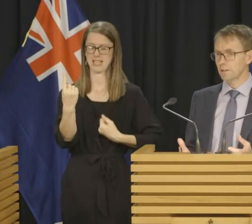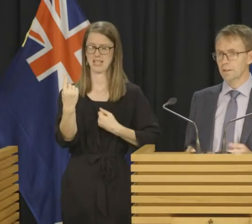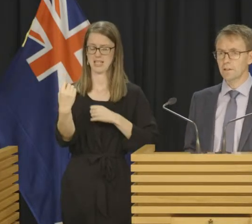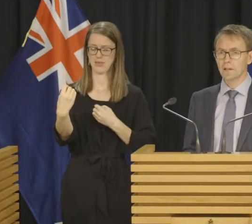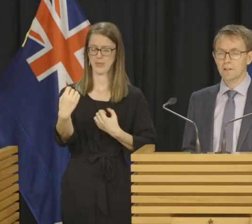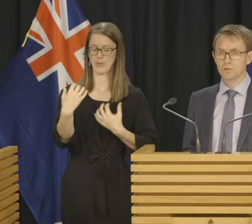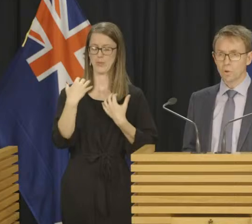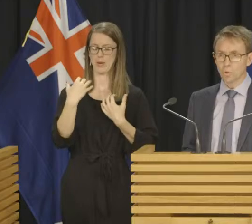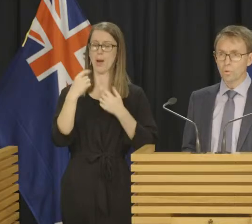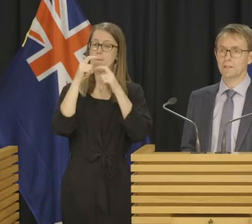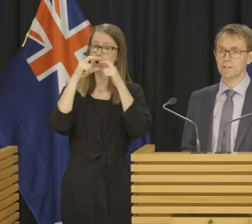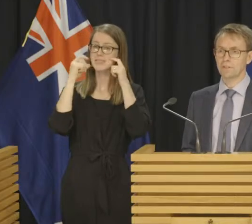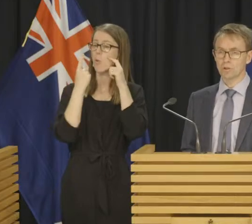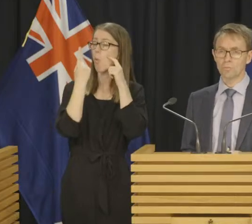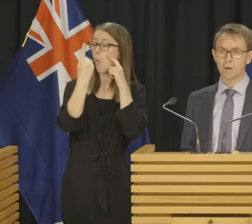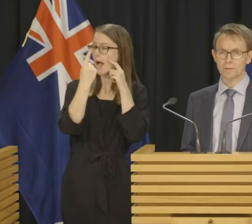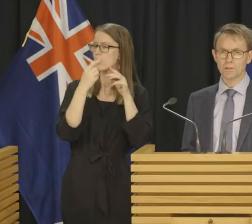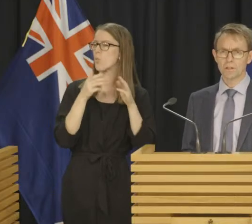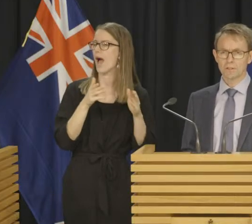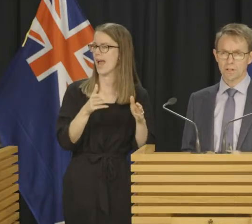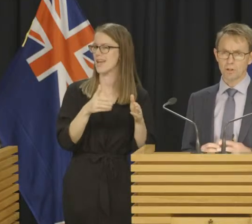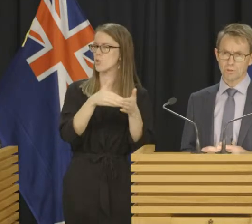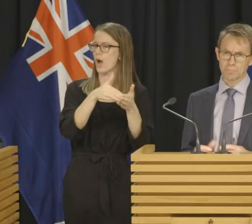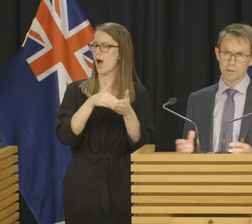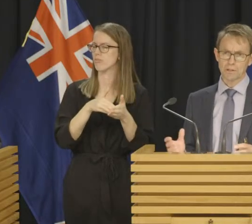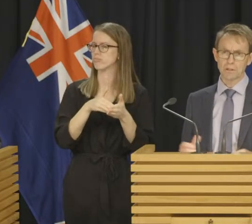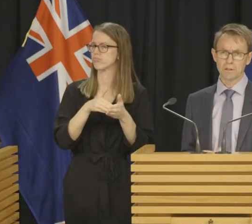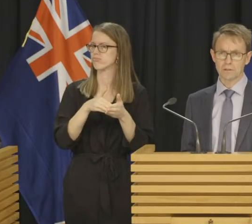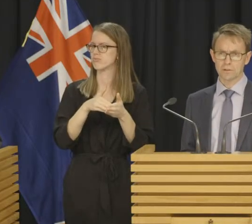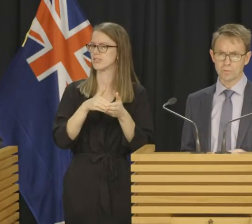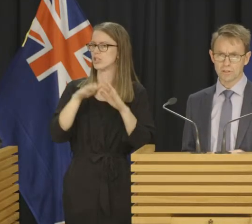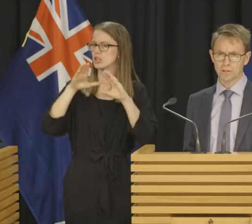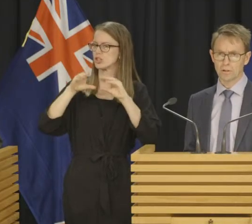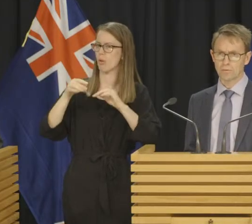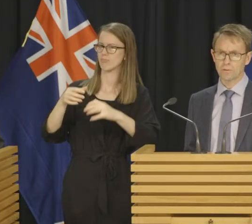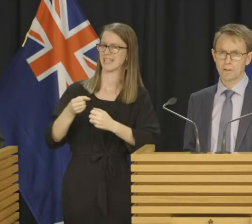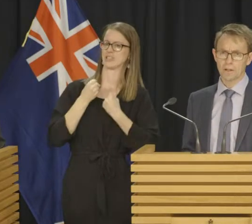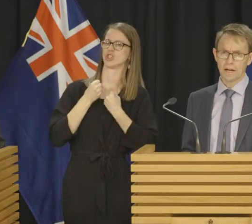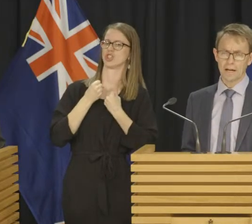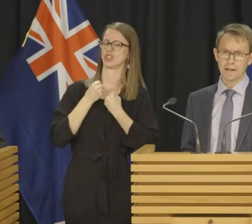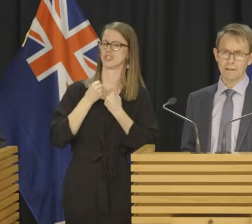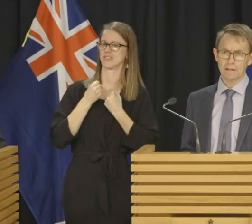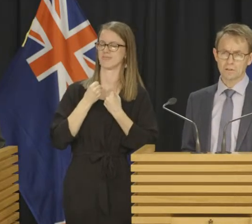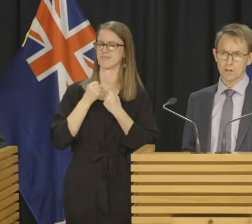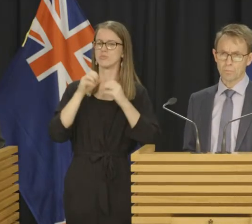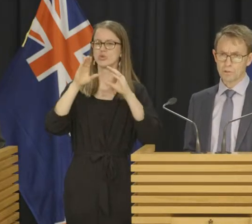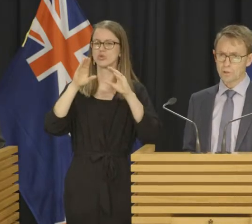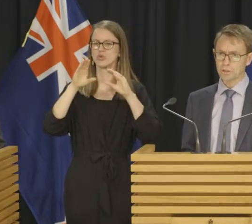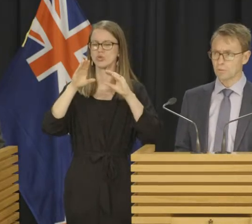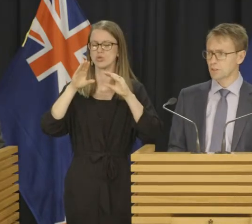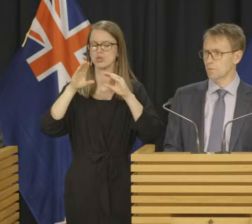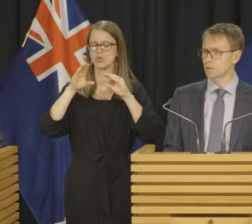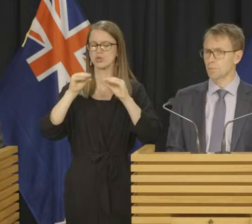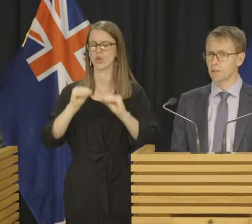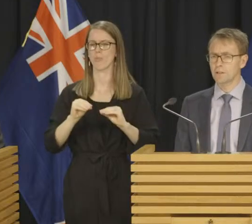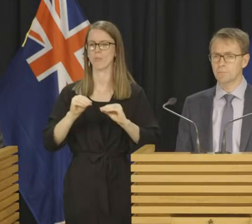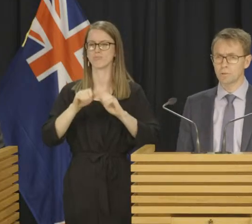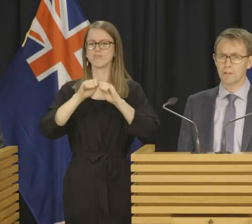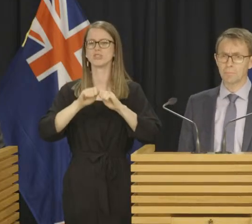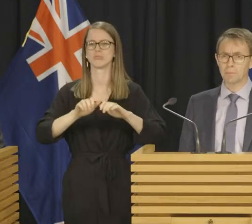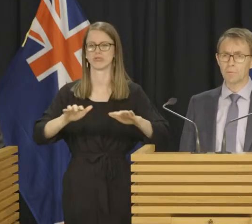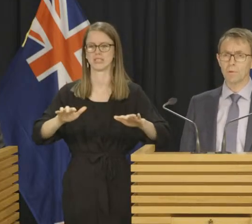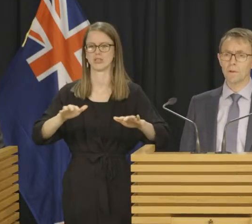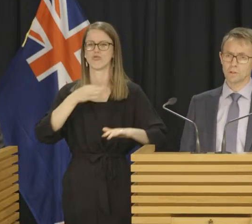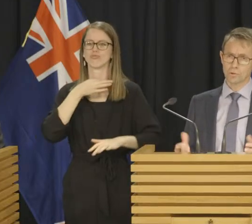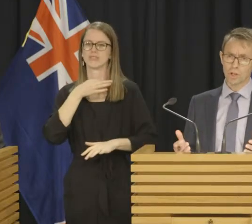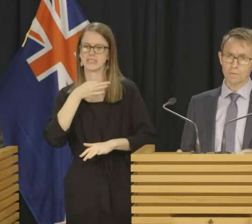are one tool in the toolbox to help spread the risk of, to help reduce the risk of spread